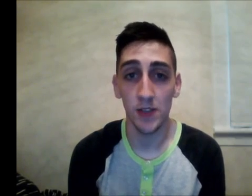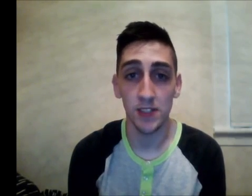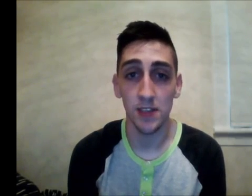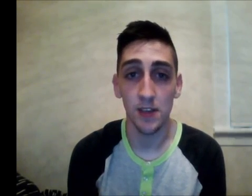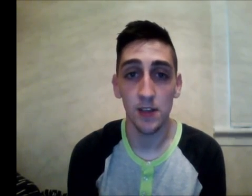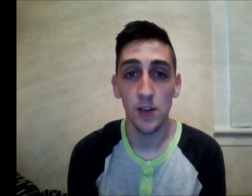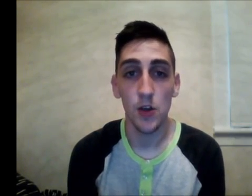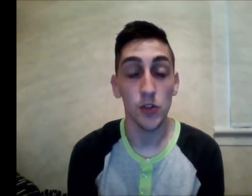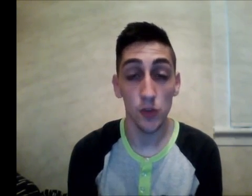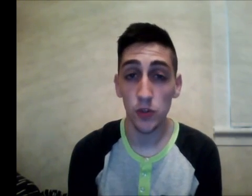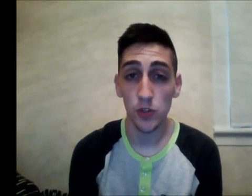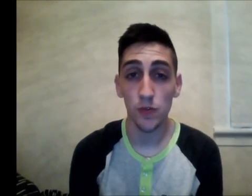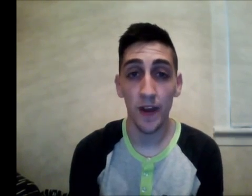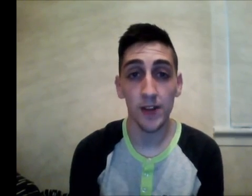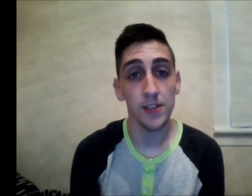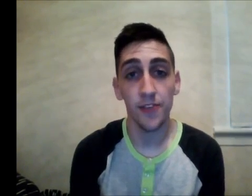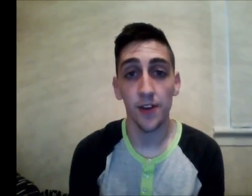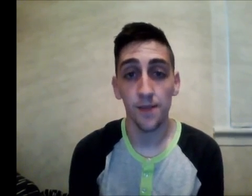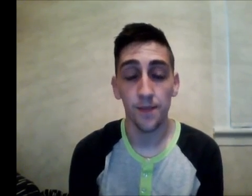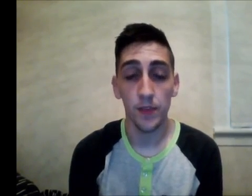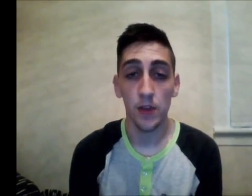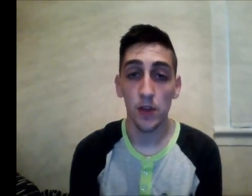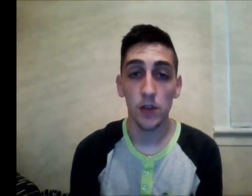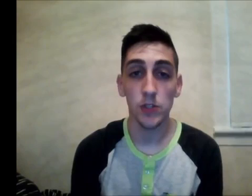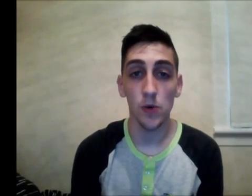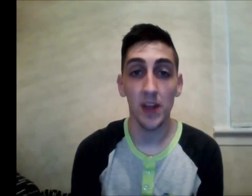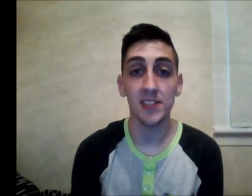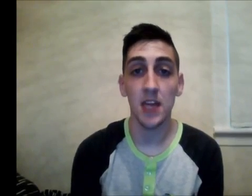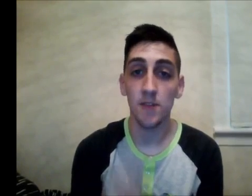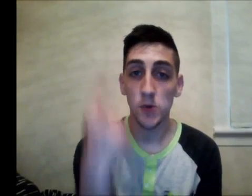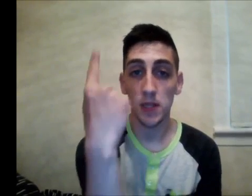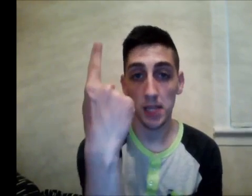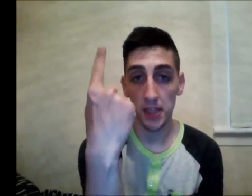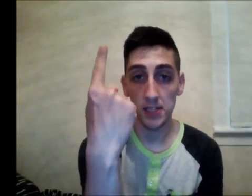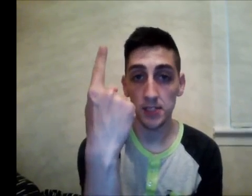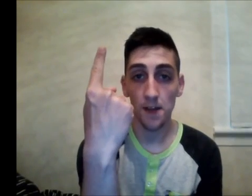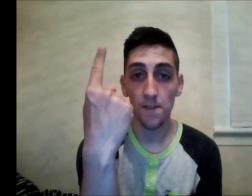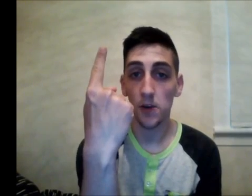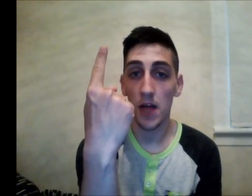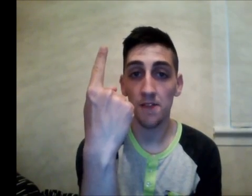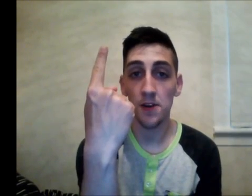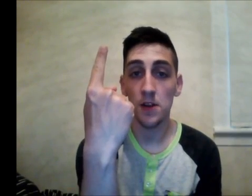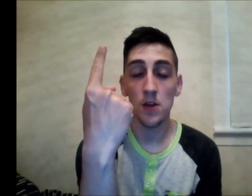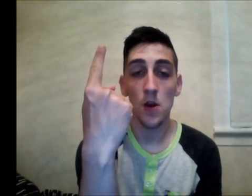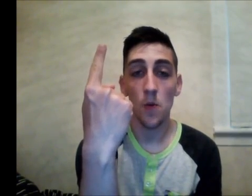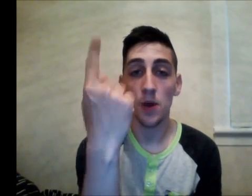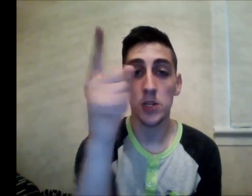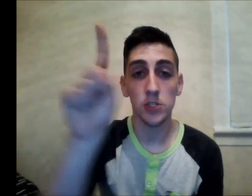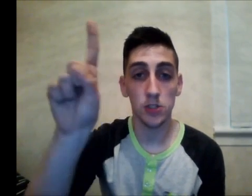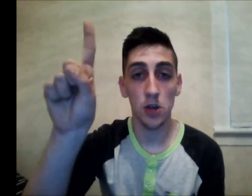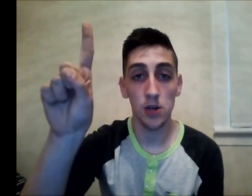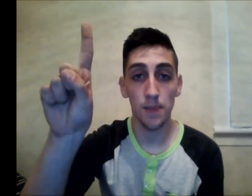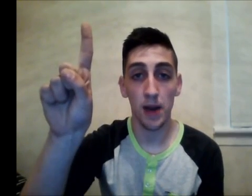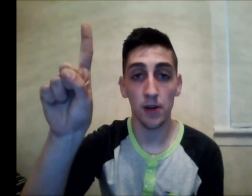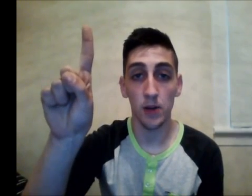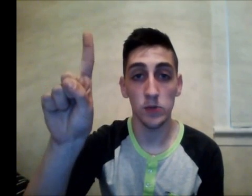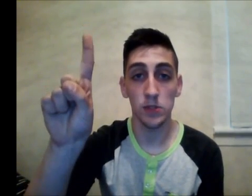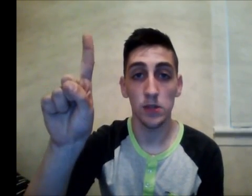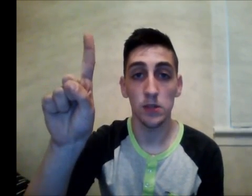20. So those are very different. So instead of doing like this for 11, we're going to turn it back around to